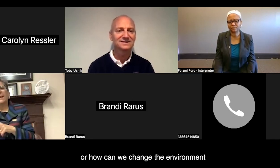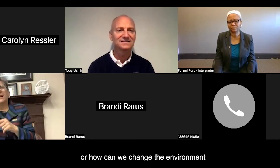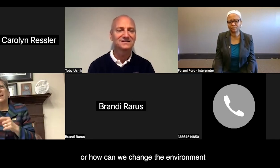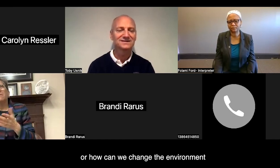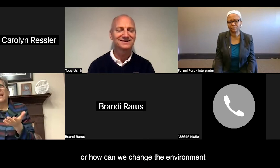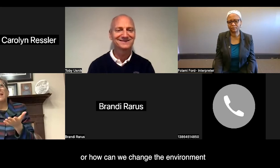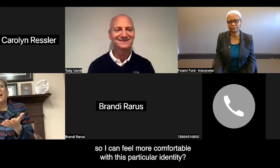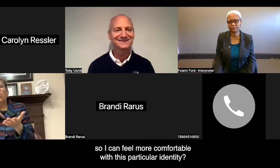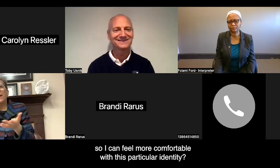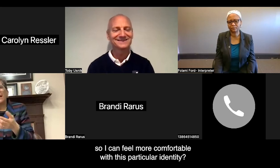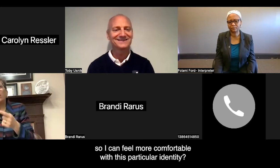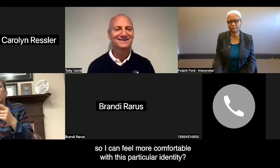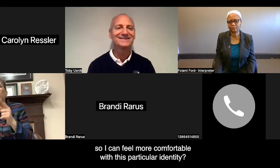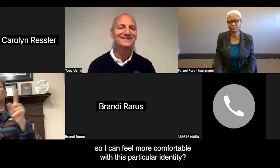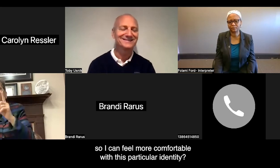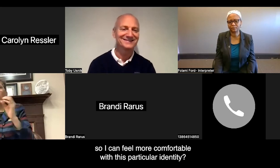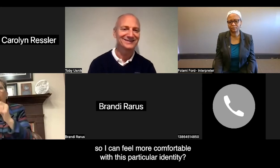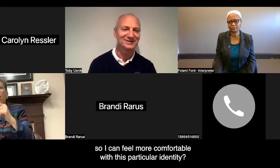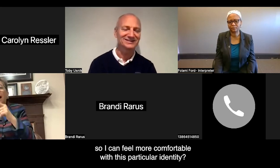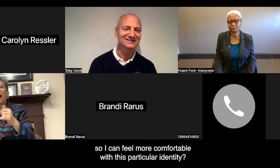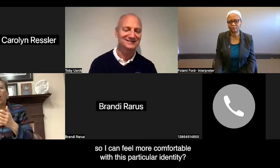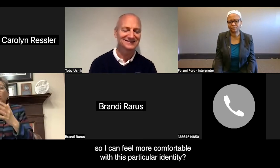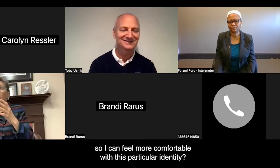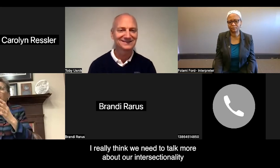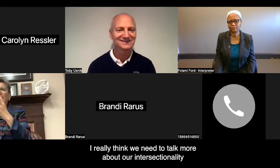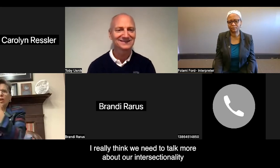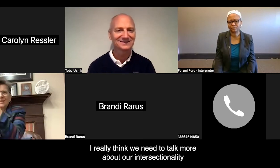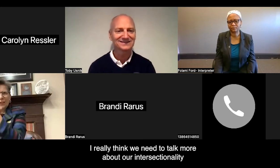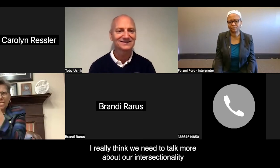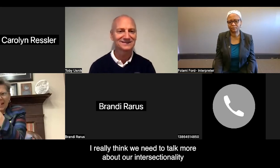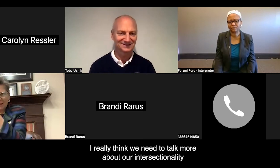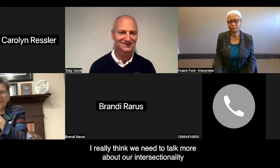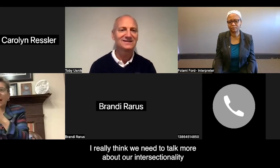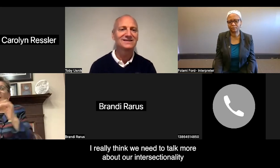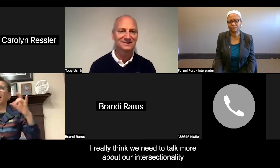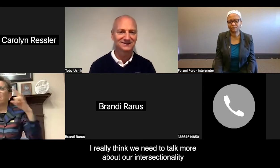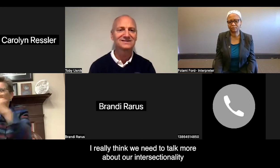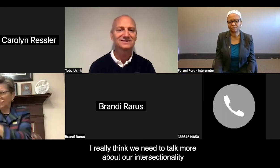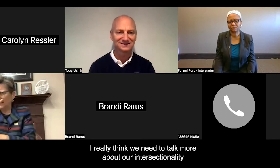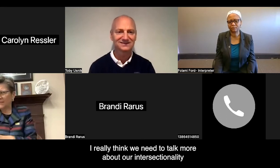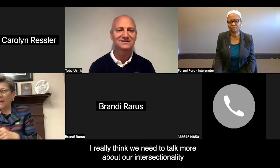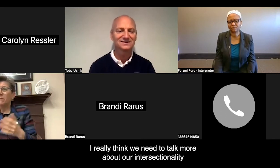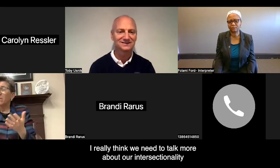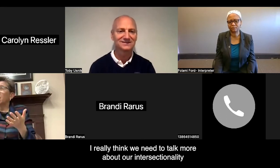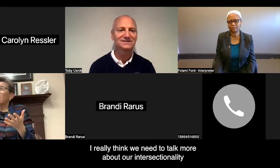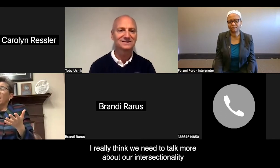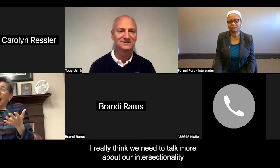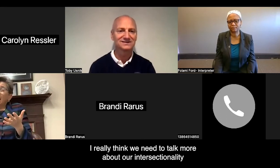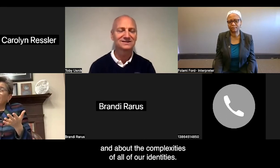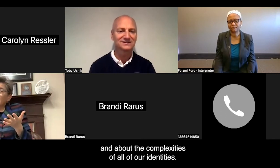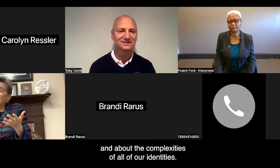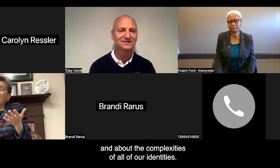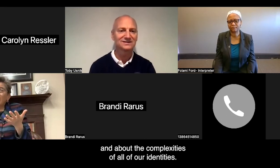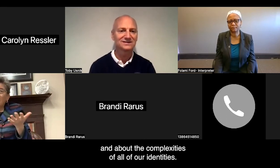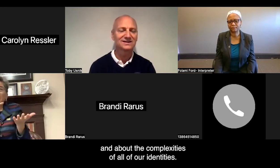feel more comfortable with this particular identity? I really think we need to talk more about our intersectionalities, and about the complexities